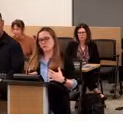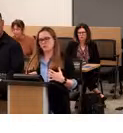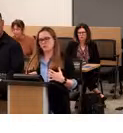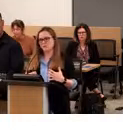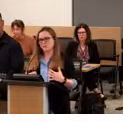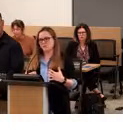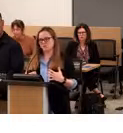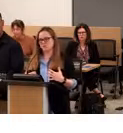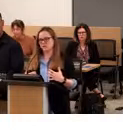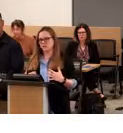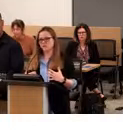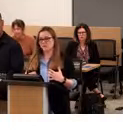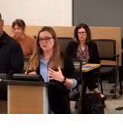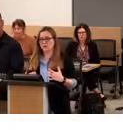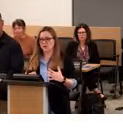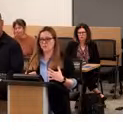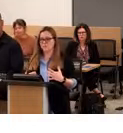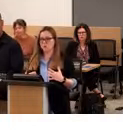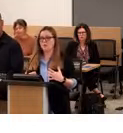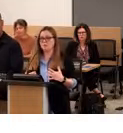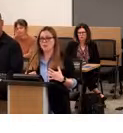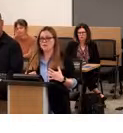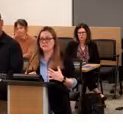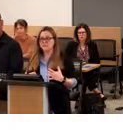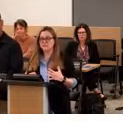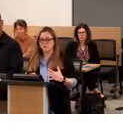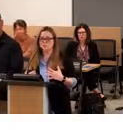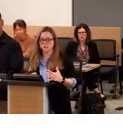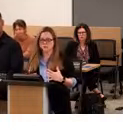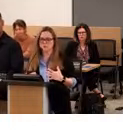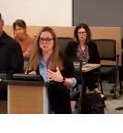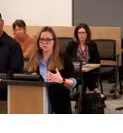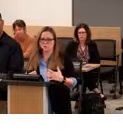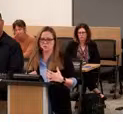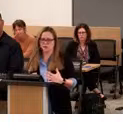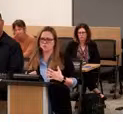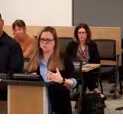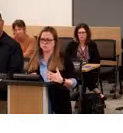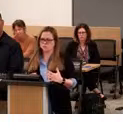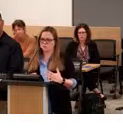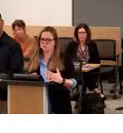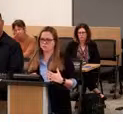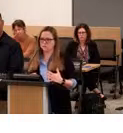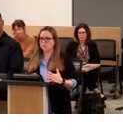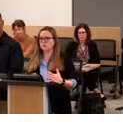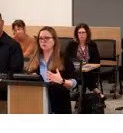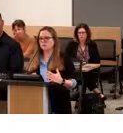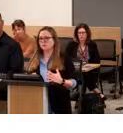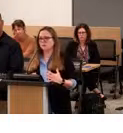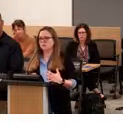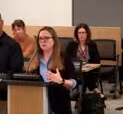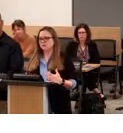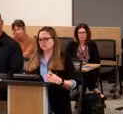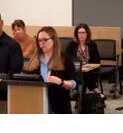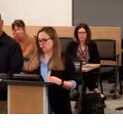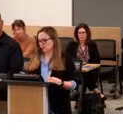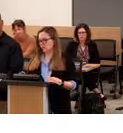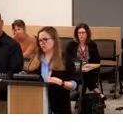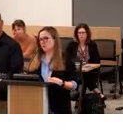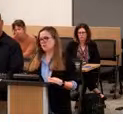at our organization and identify gaps where we might need to fill with some external expertise.